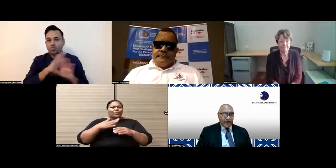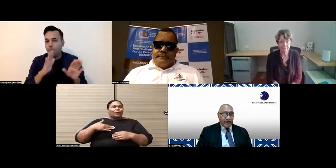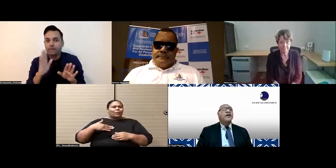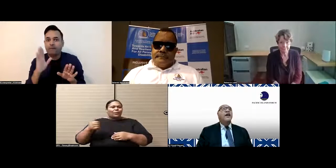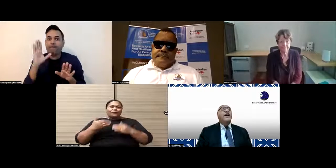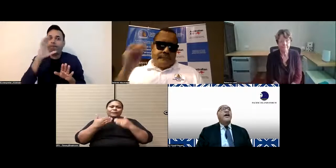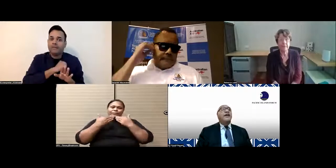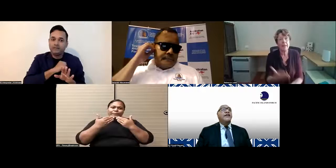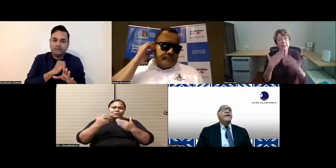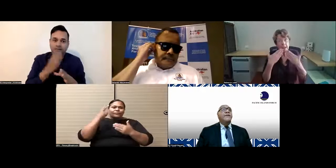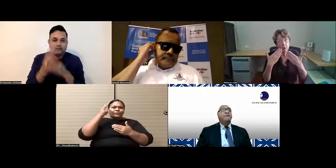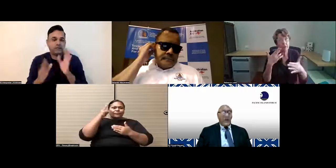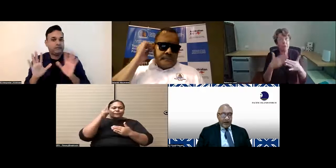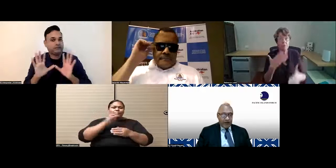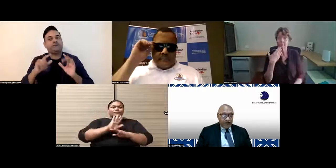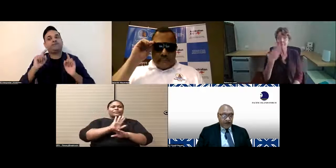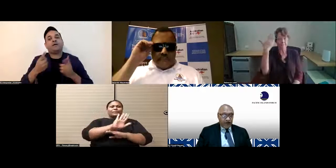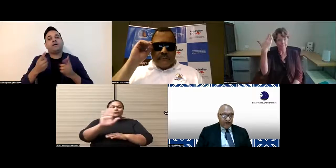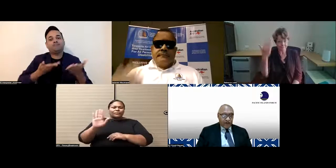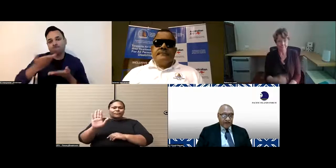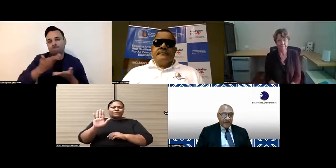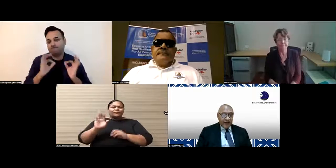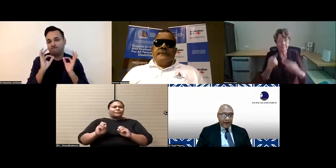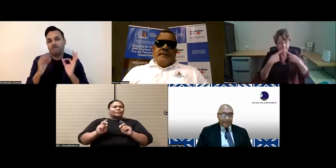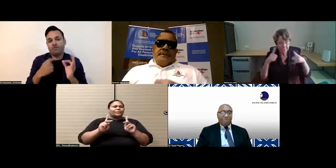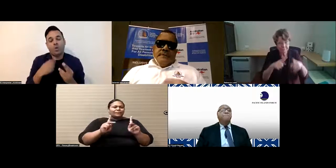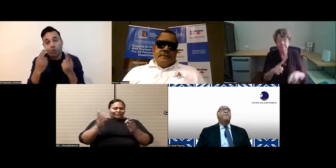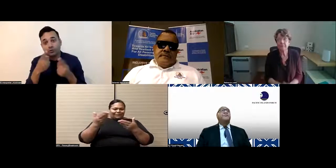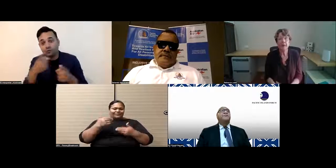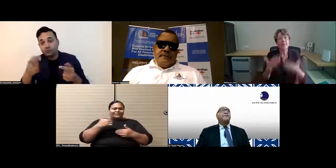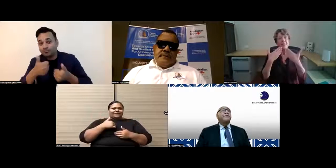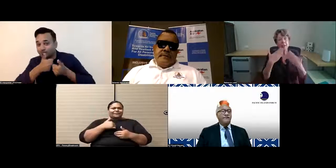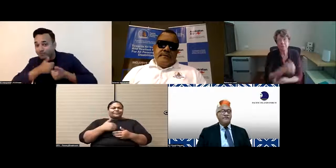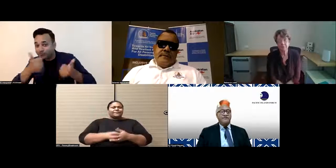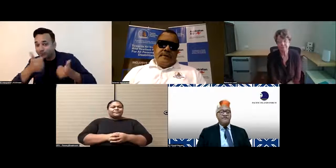this afternoon. And thank you very much.